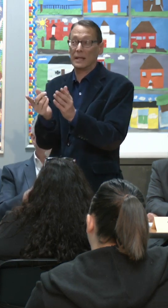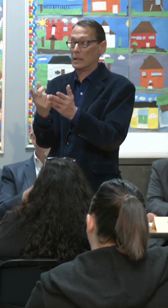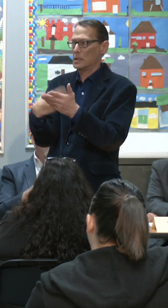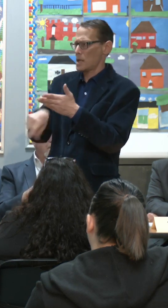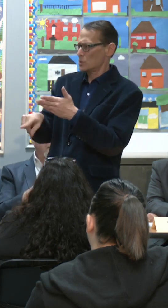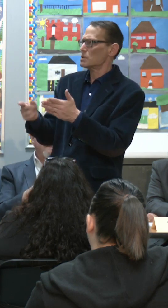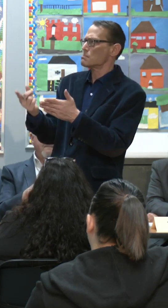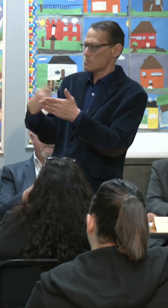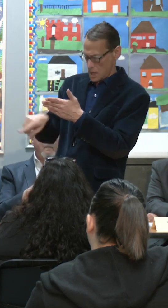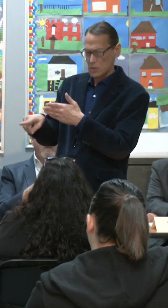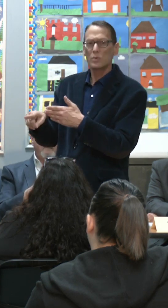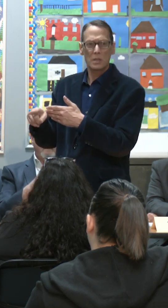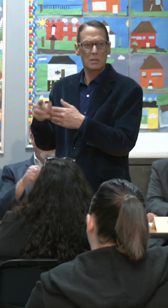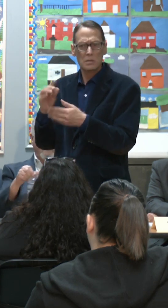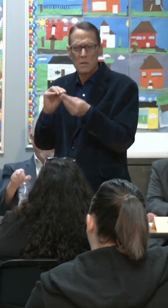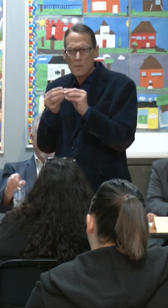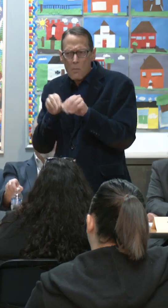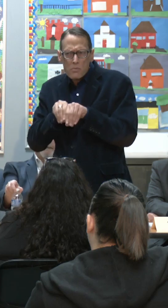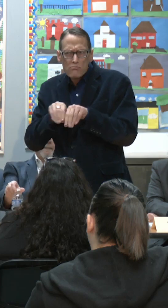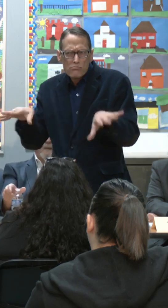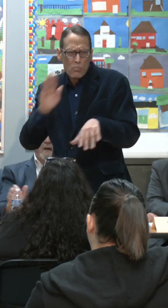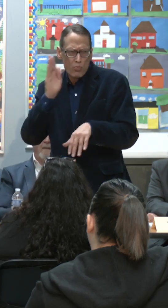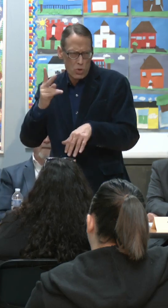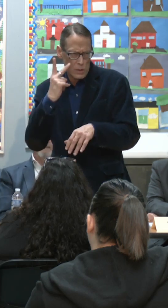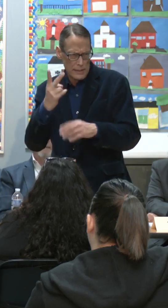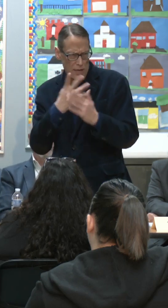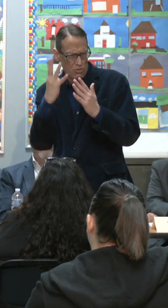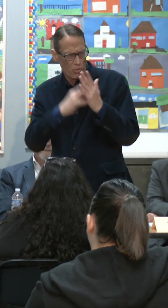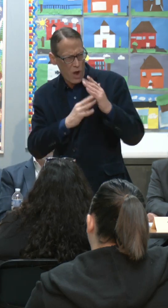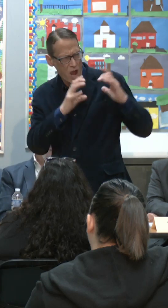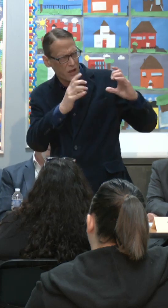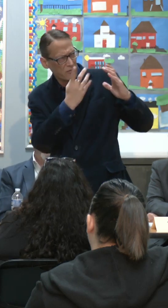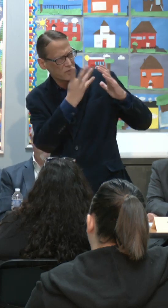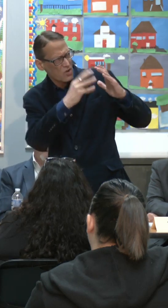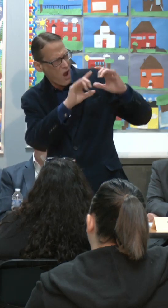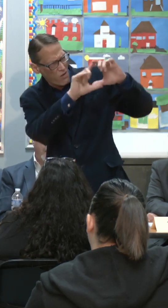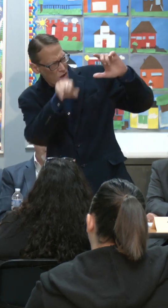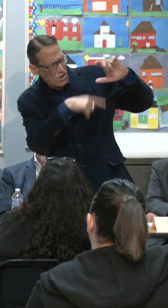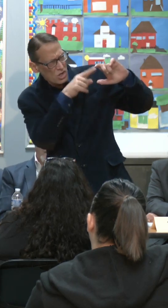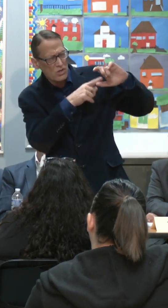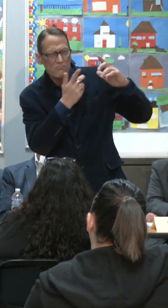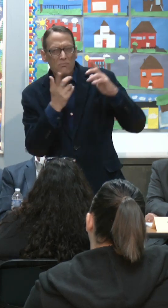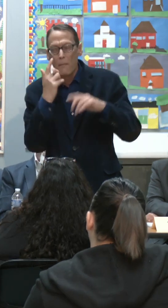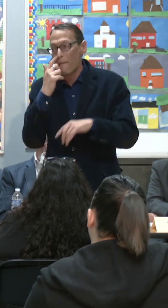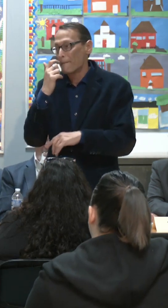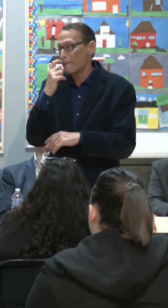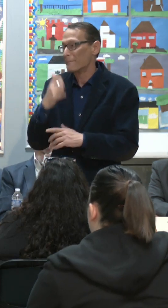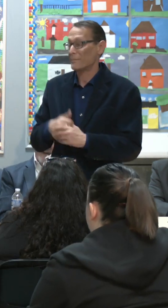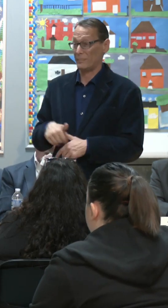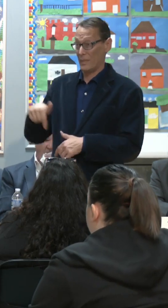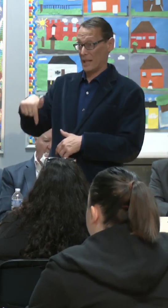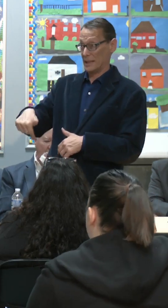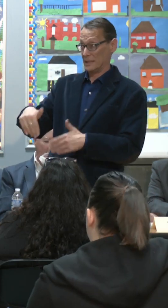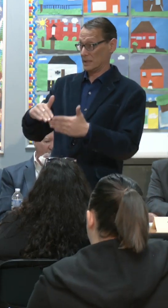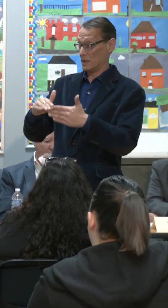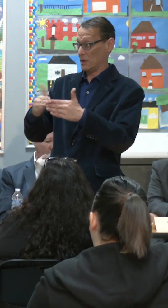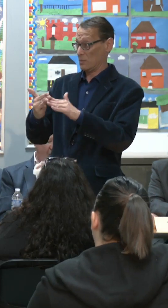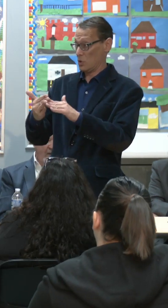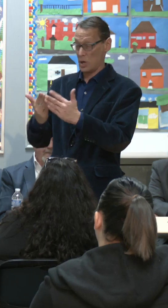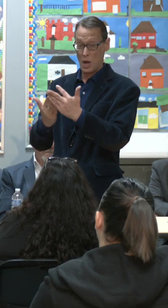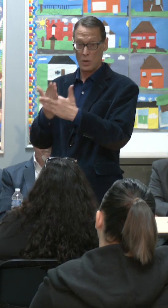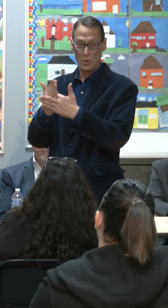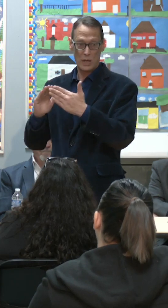So good morning, everyone. Good morning. So the mayor talked about some good news that's happening, but a lot of the things I'm going to